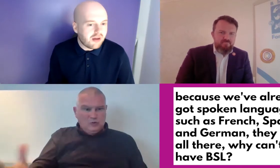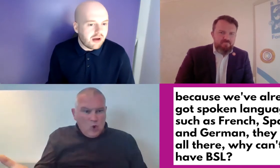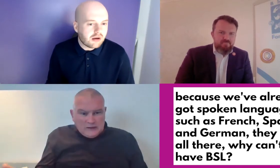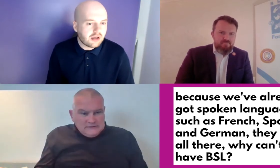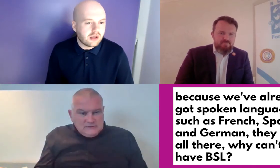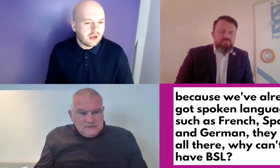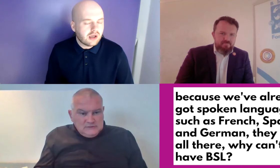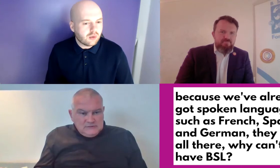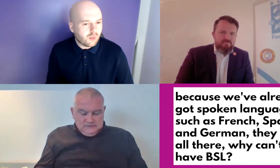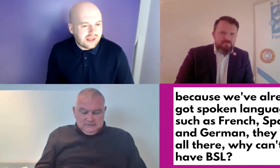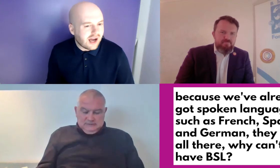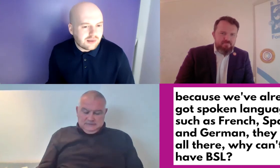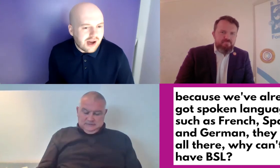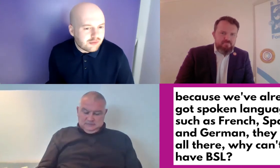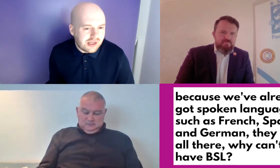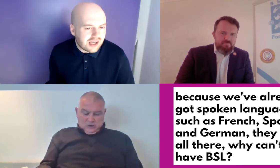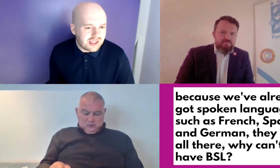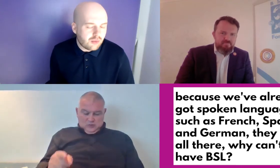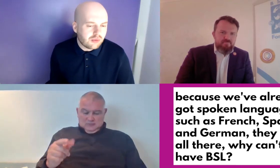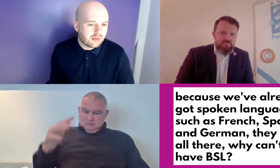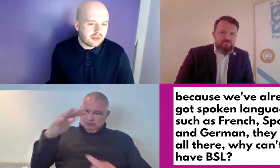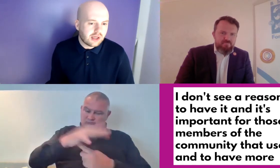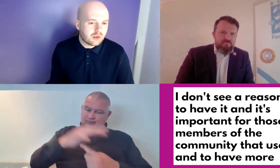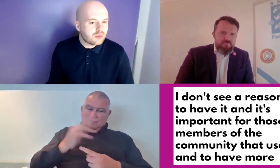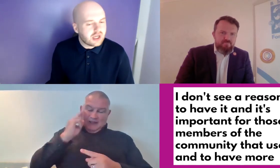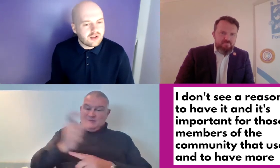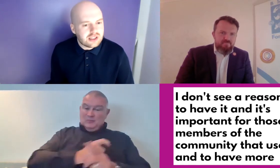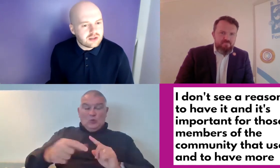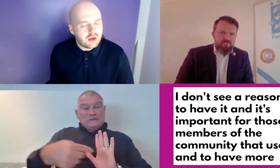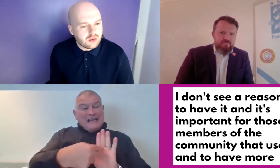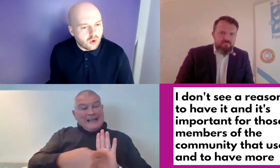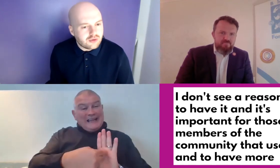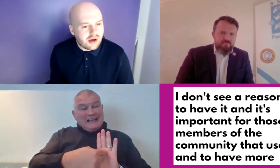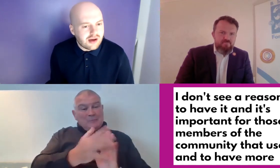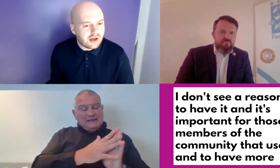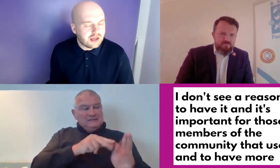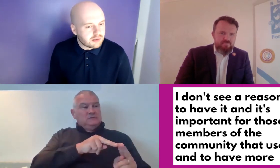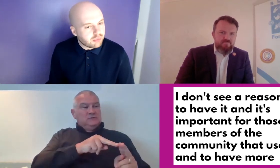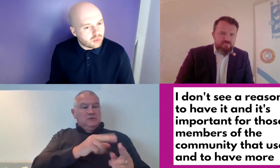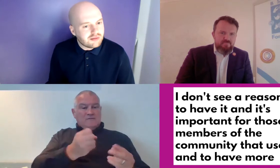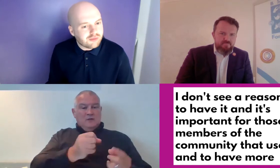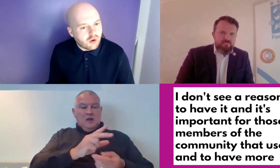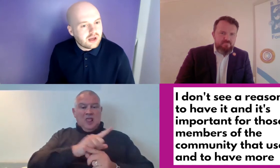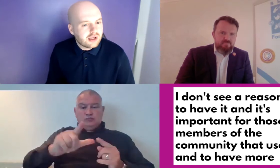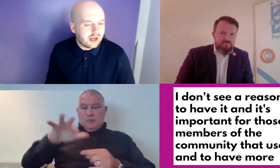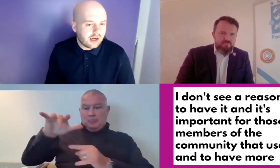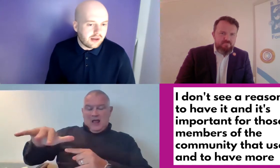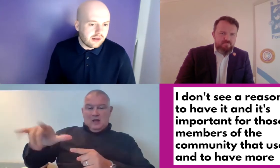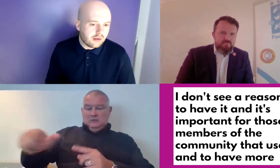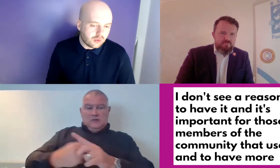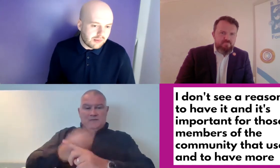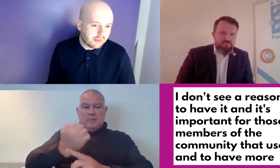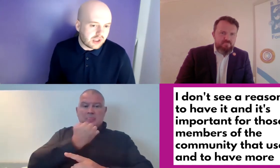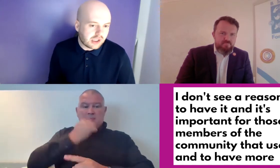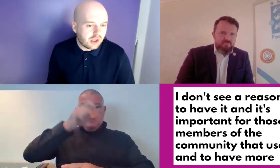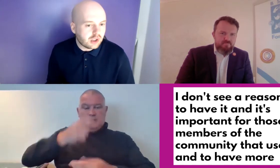all there. And, why can't we have BSL? I don't see a reason not to have it. And it's important for